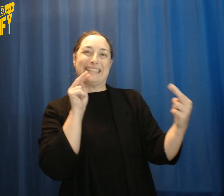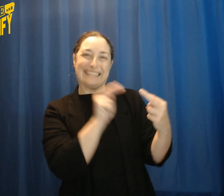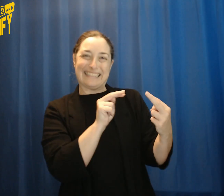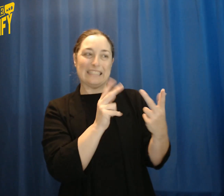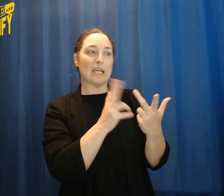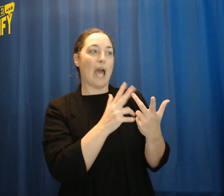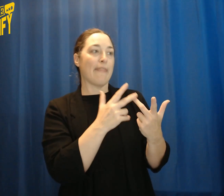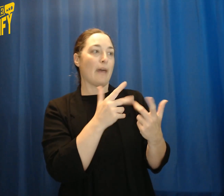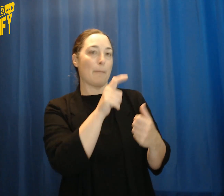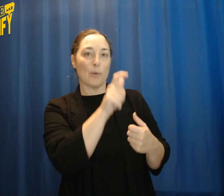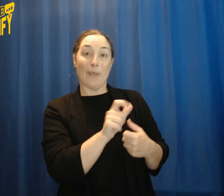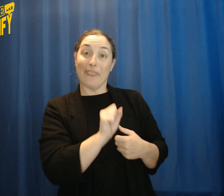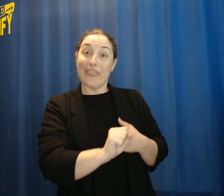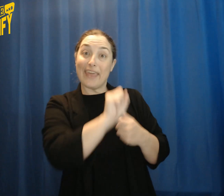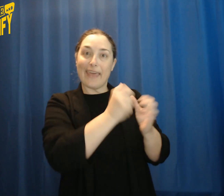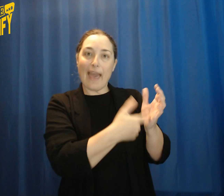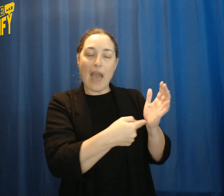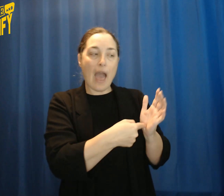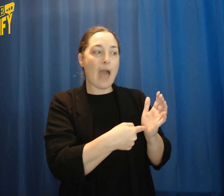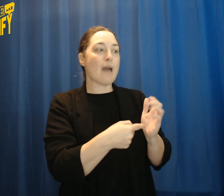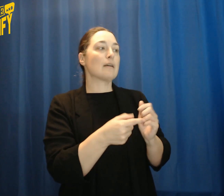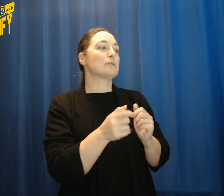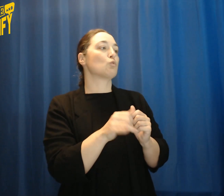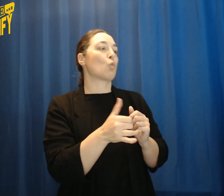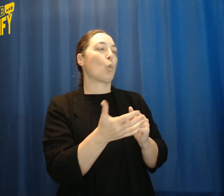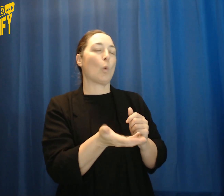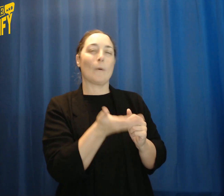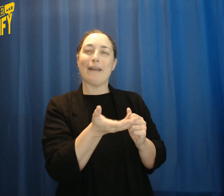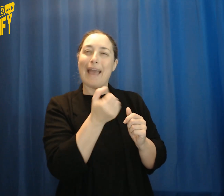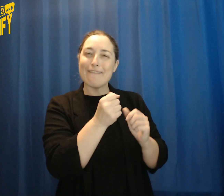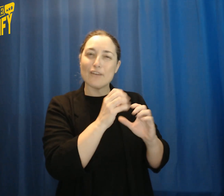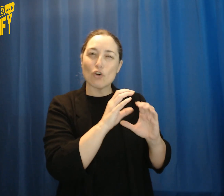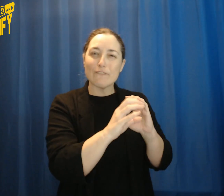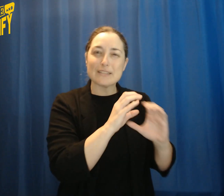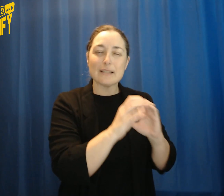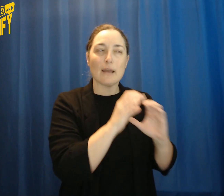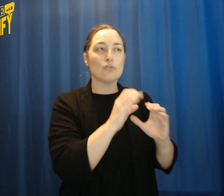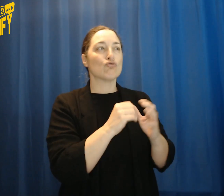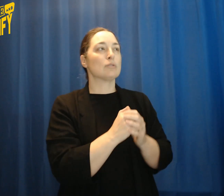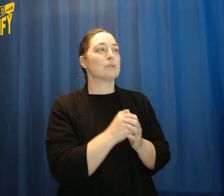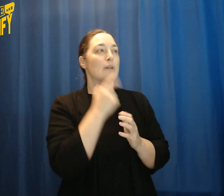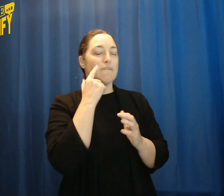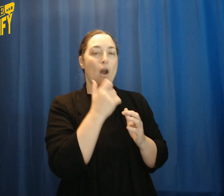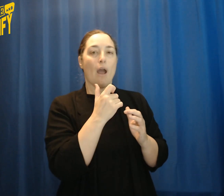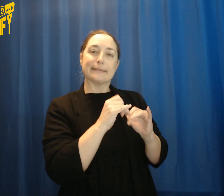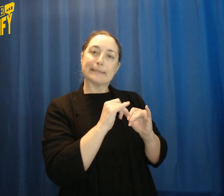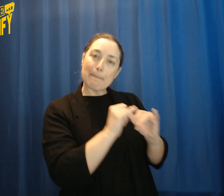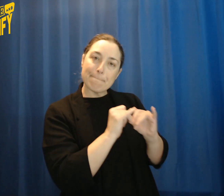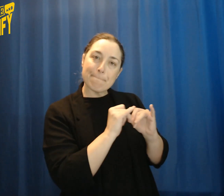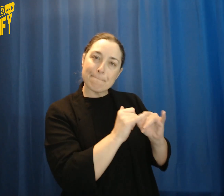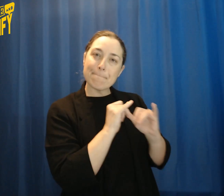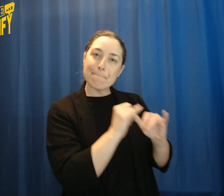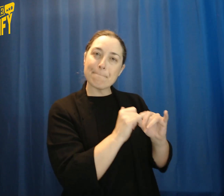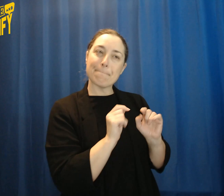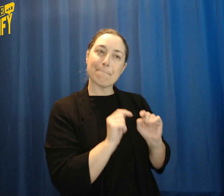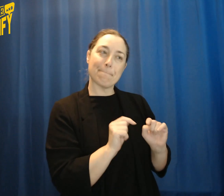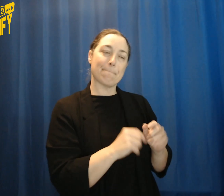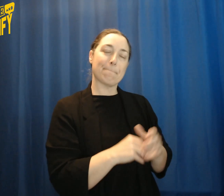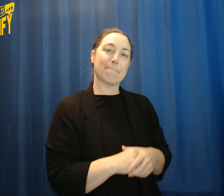have someone start a conversation and being able to find common ground, I think is a really excellent